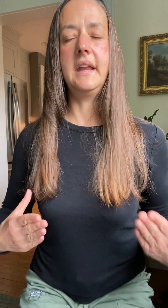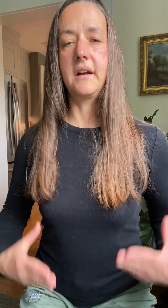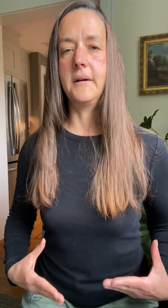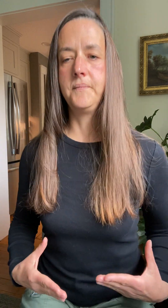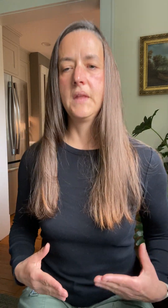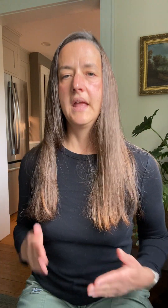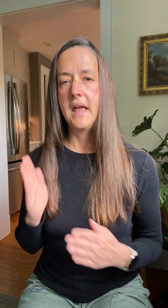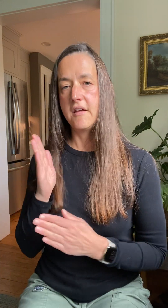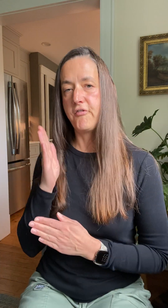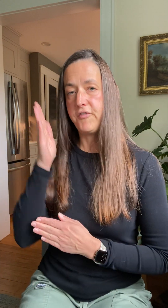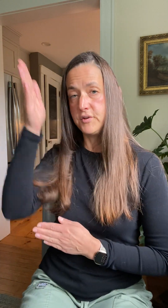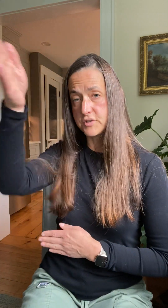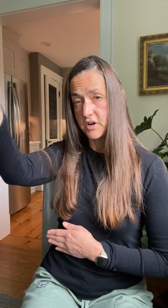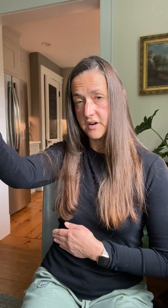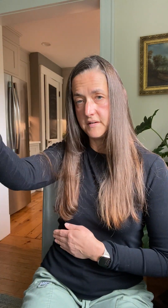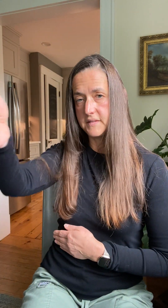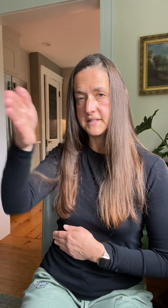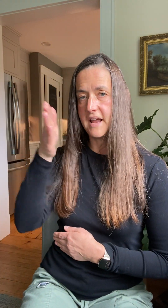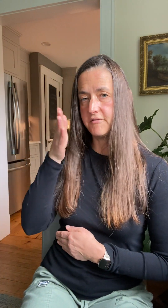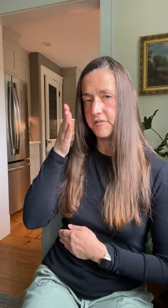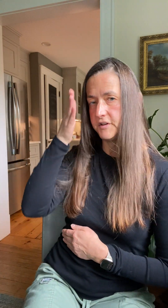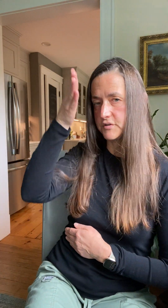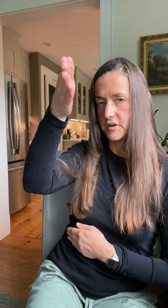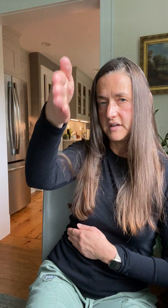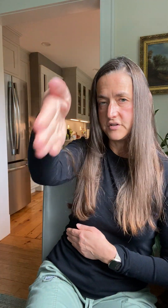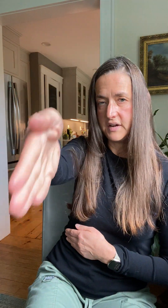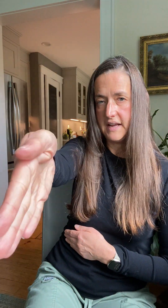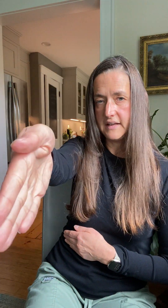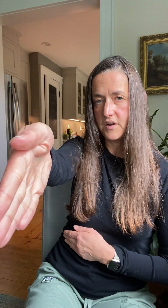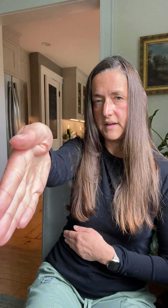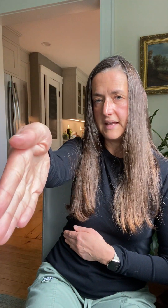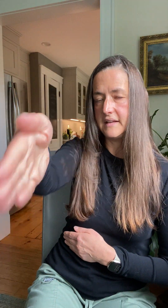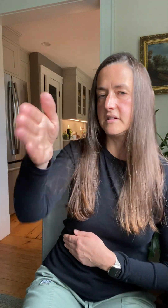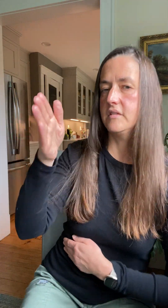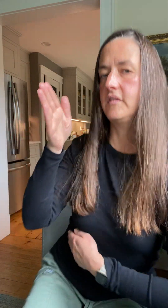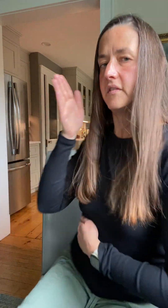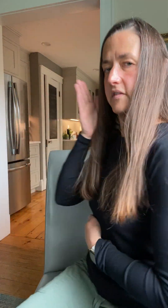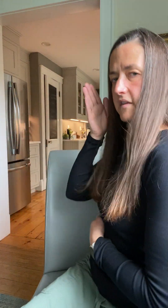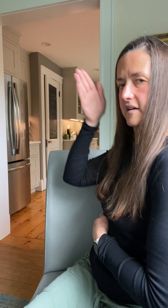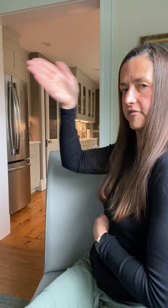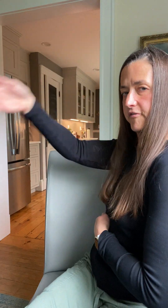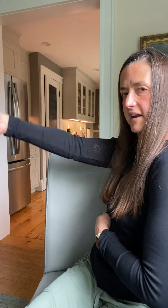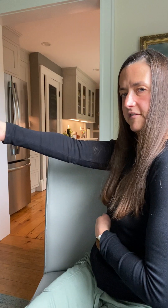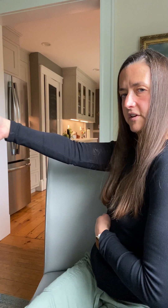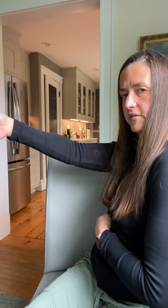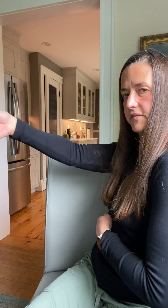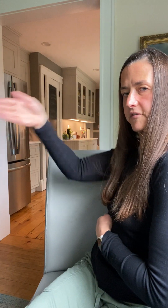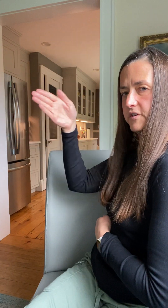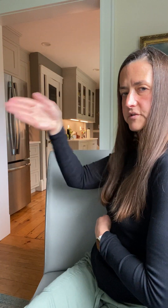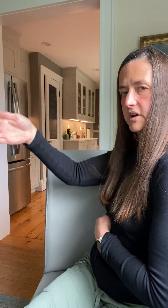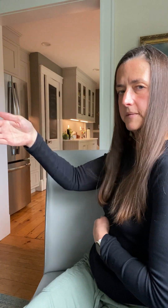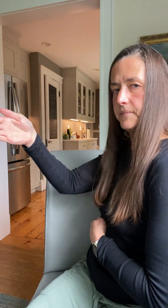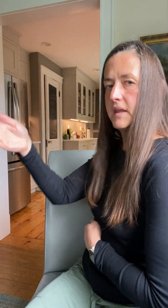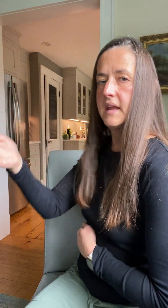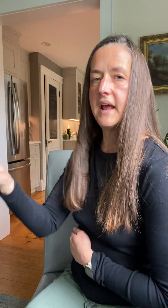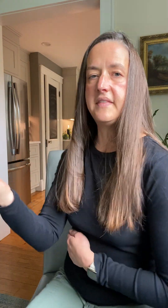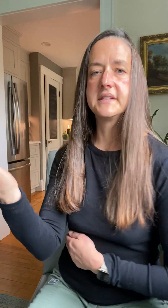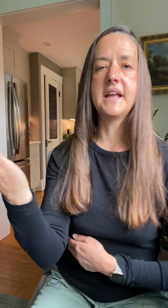here. Future, the sign for future is your hand going into the front of you, the future. And the sign